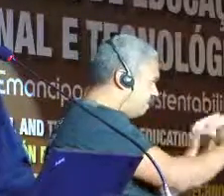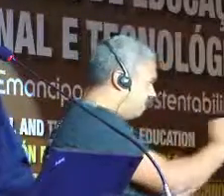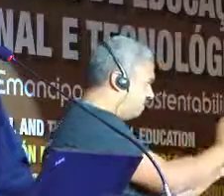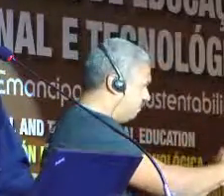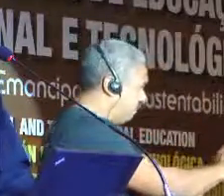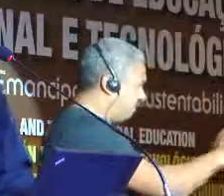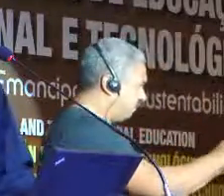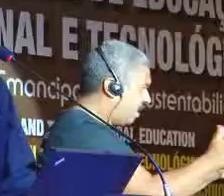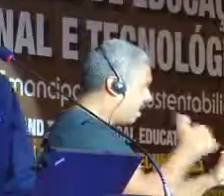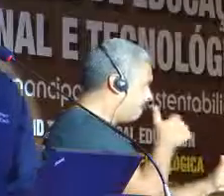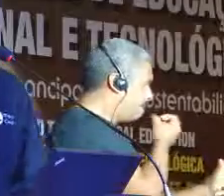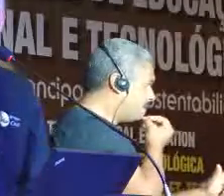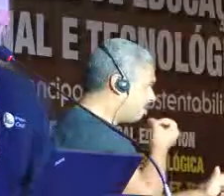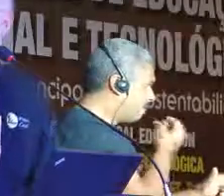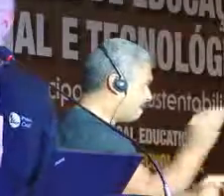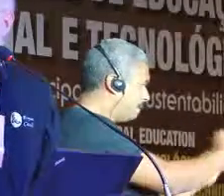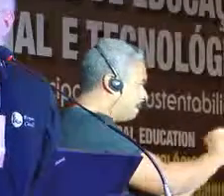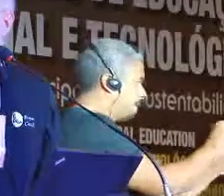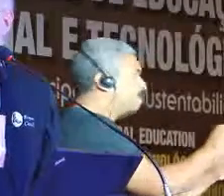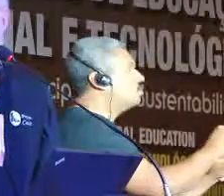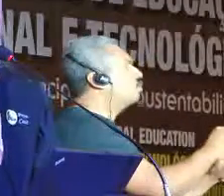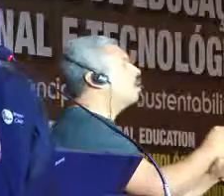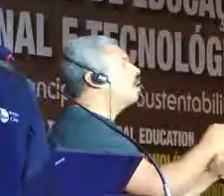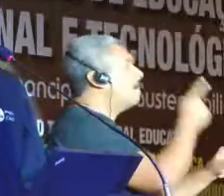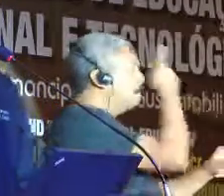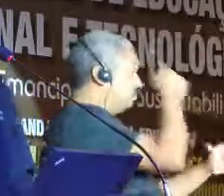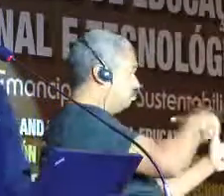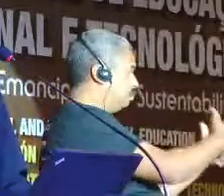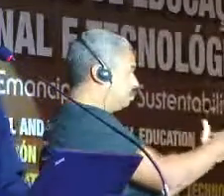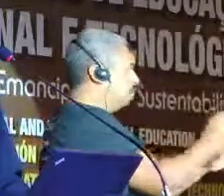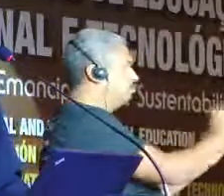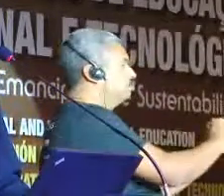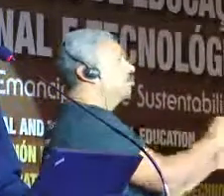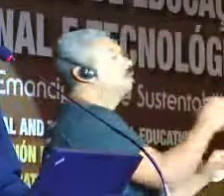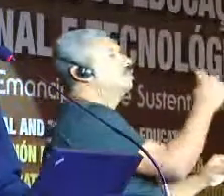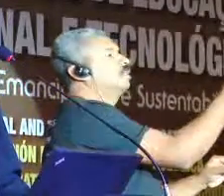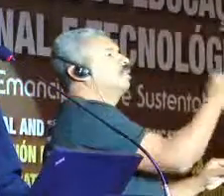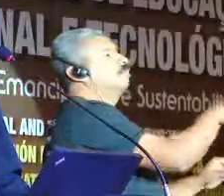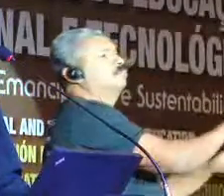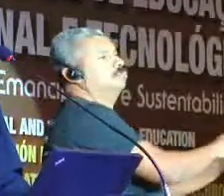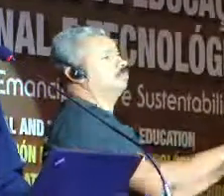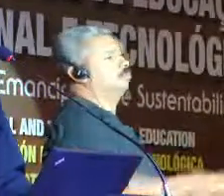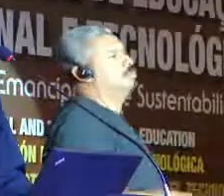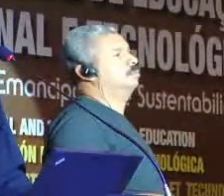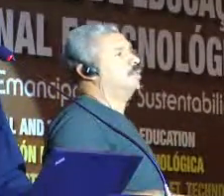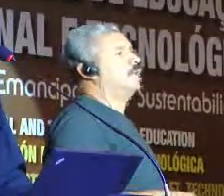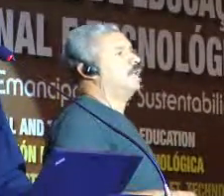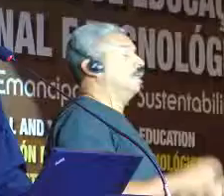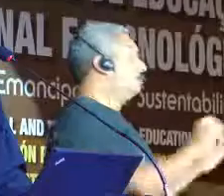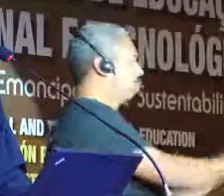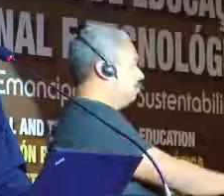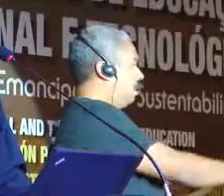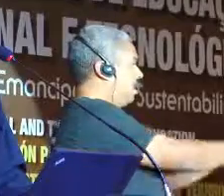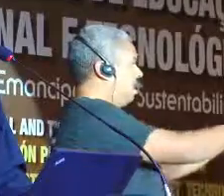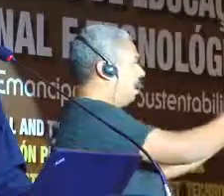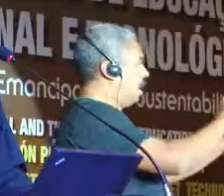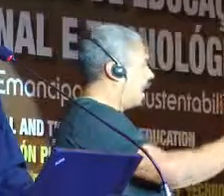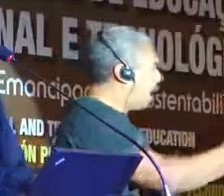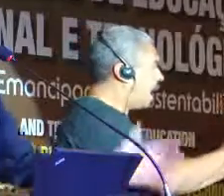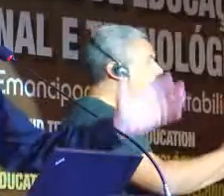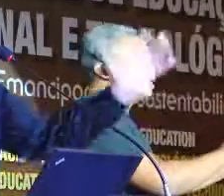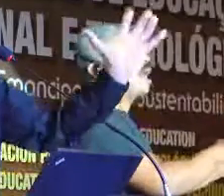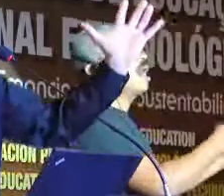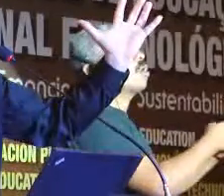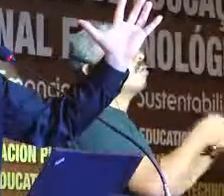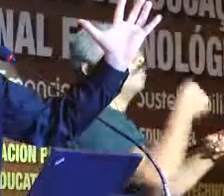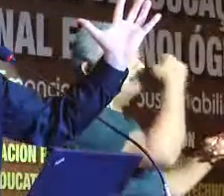And the programs out there are not just programs for computer science.